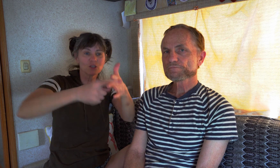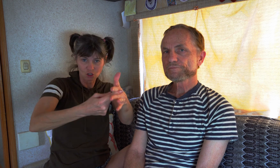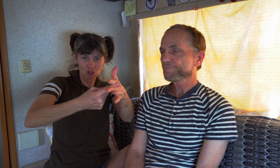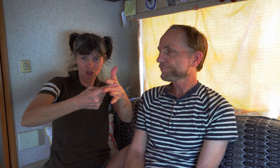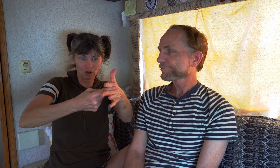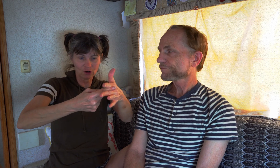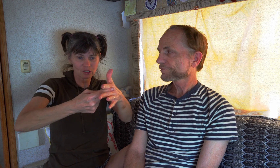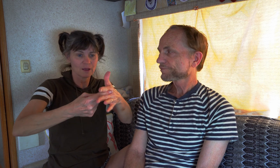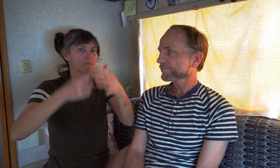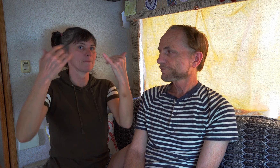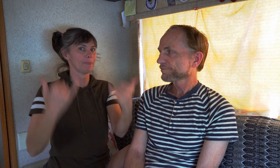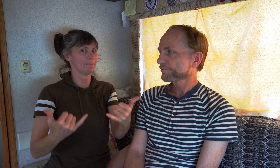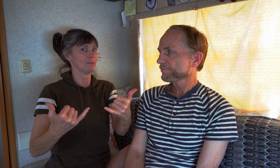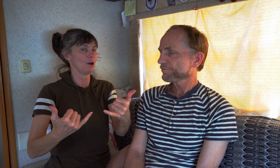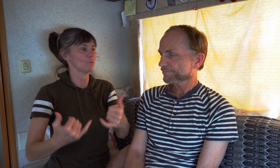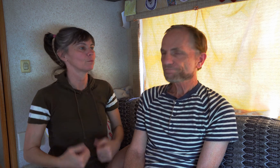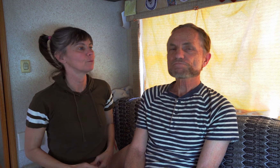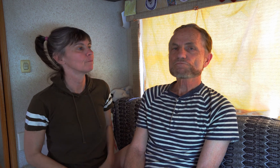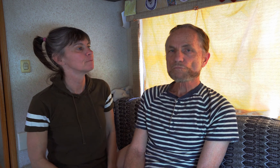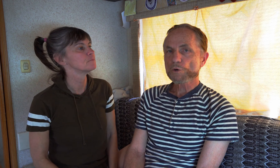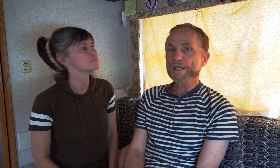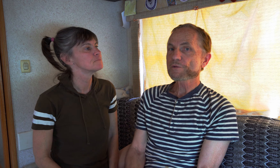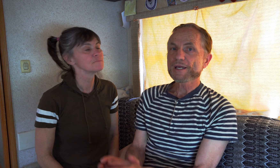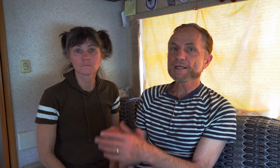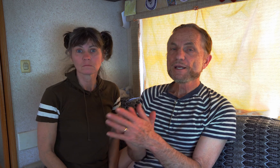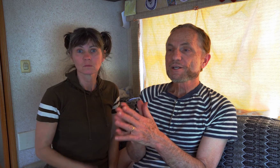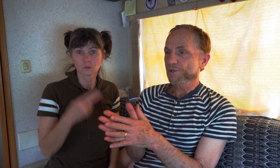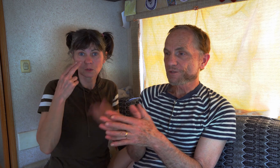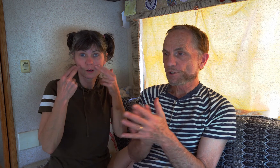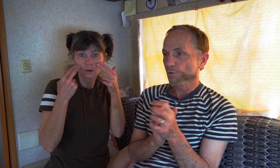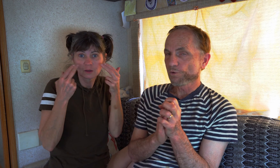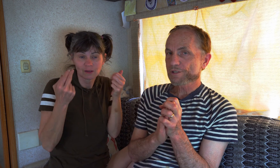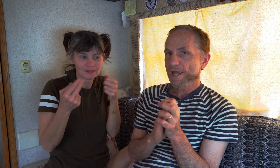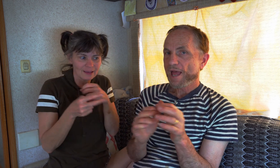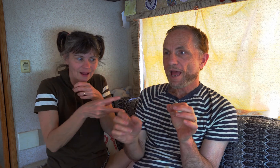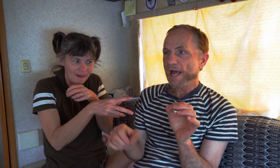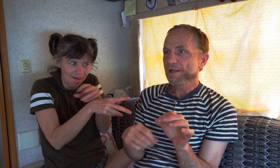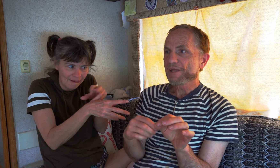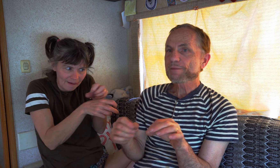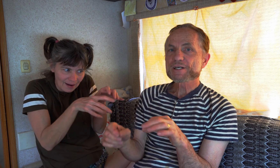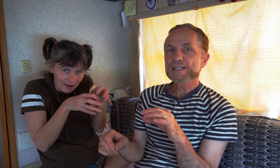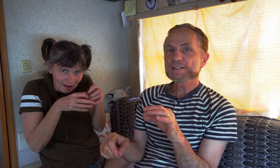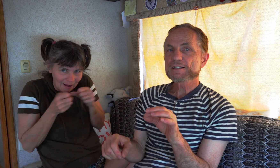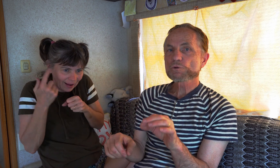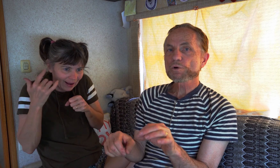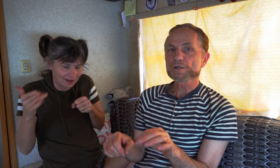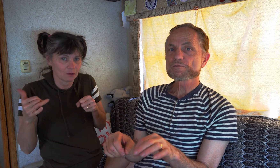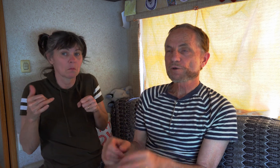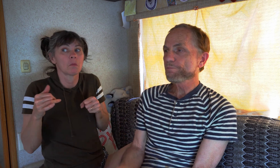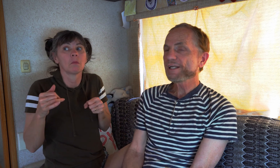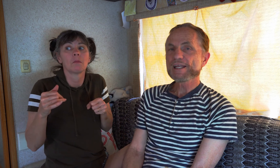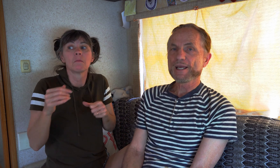lock. Start now. Okay, so they took the gold and they pretended to